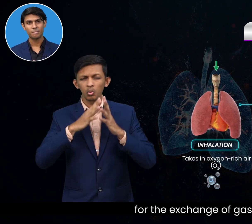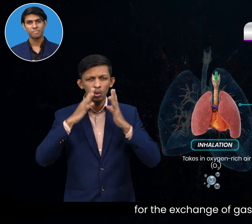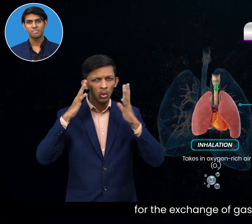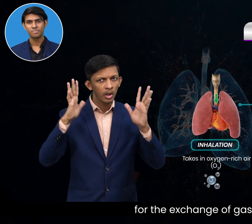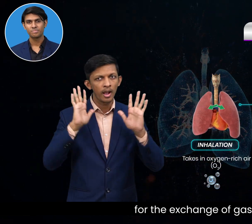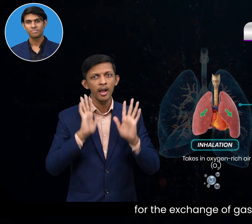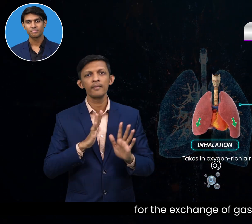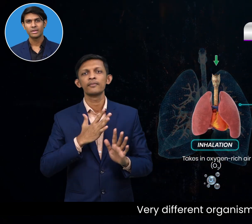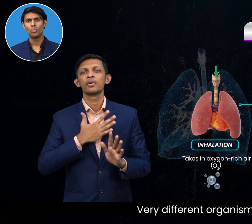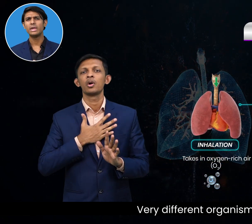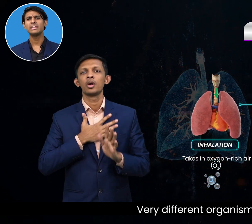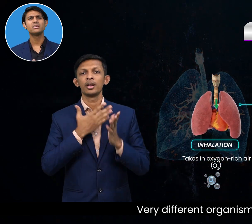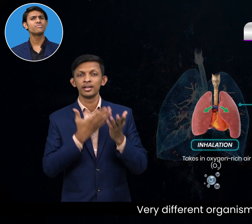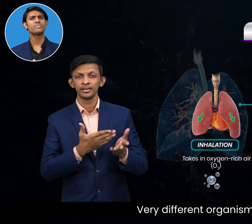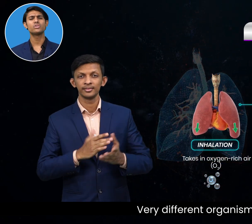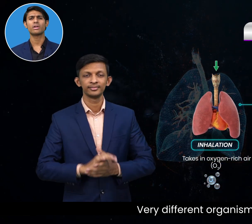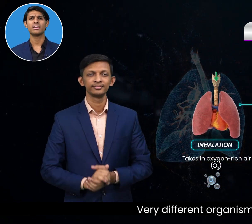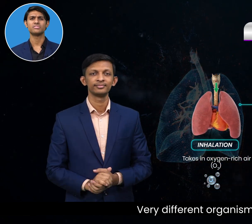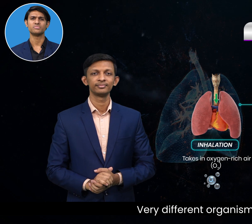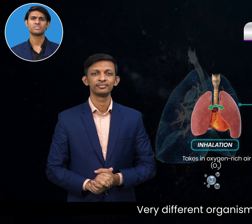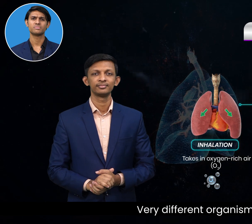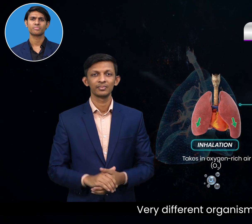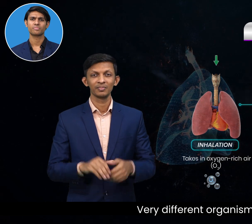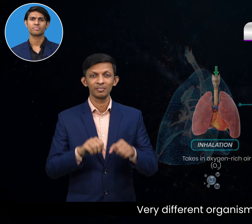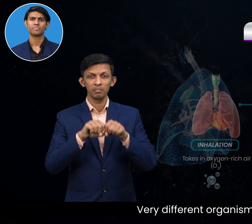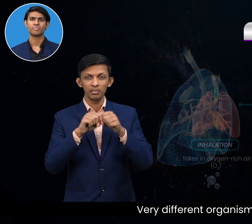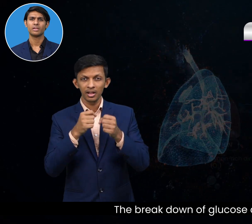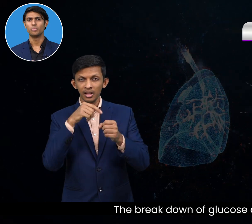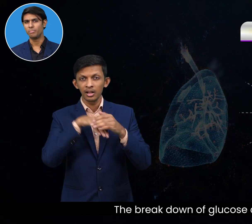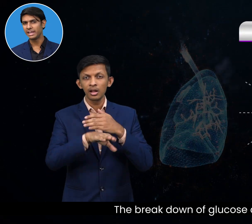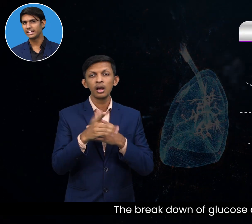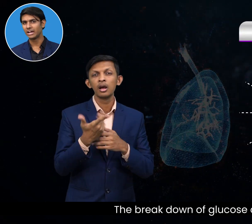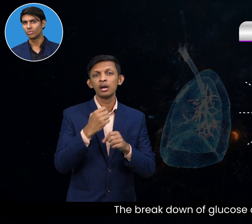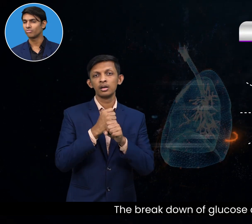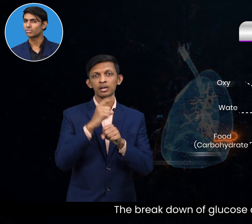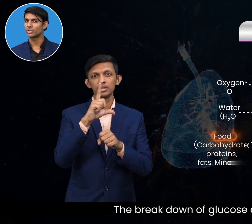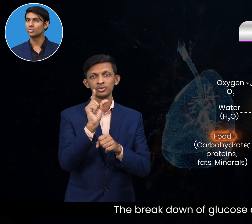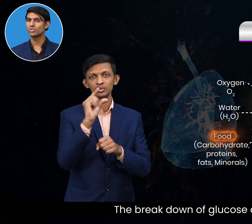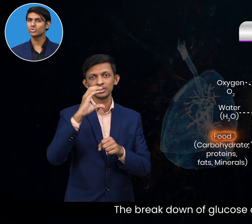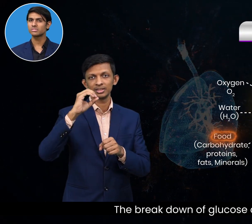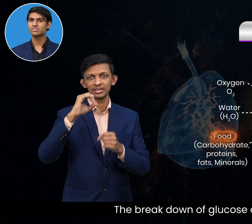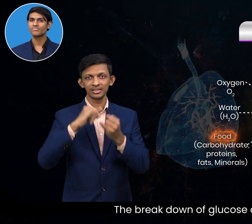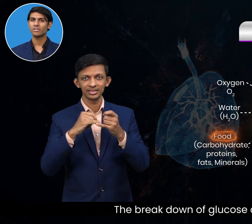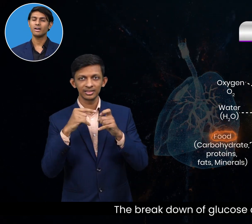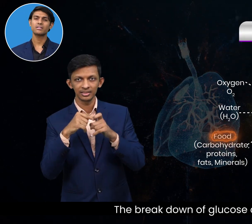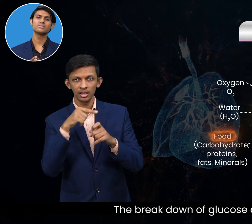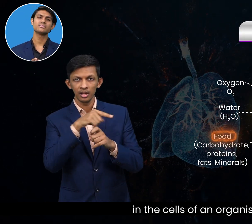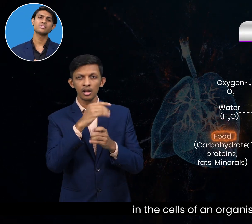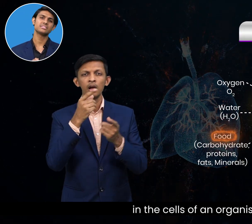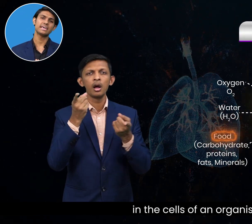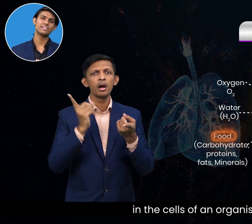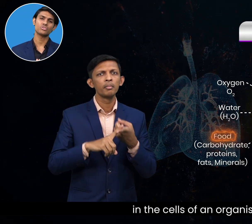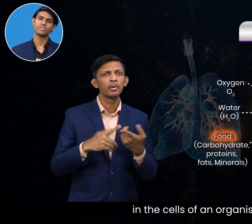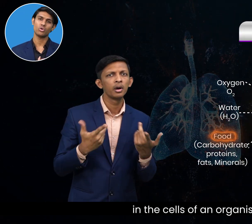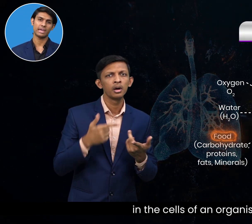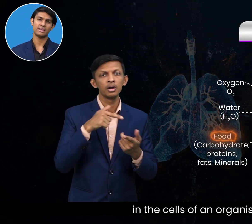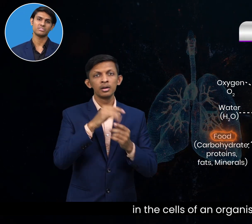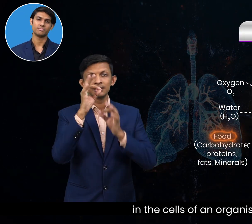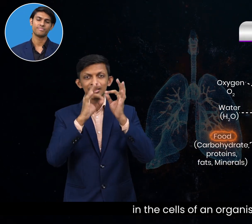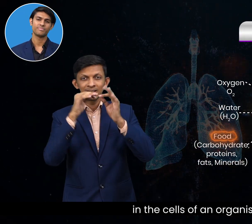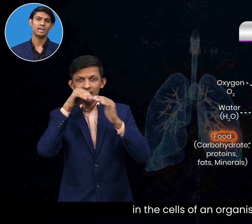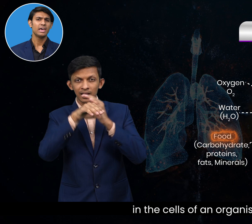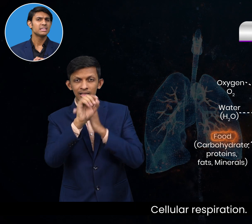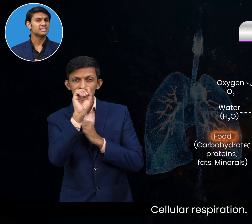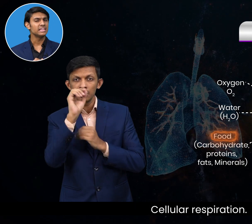gases vary in different organisms. The breakdown of glucose occurs in the cells of an